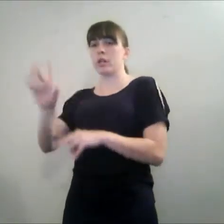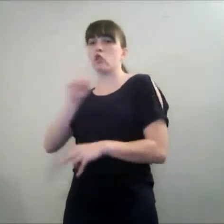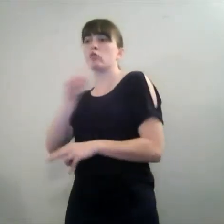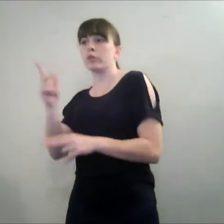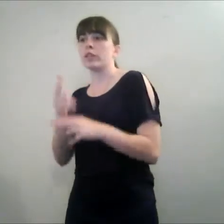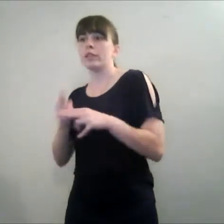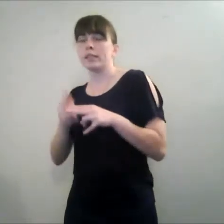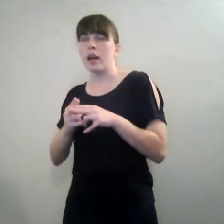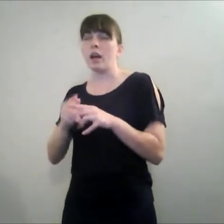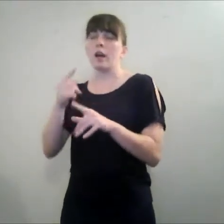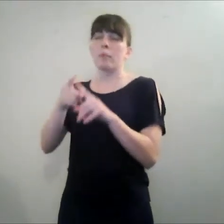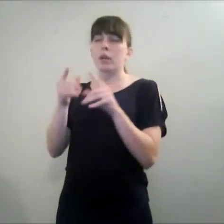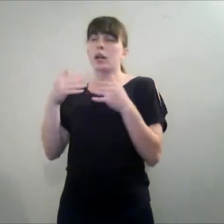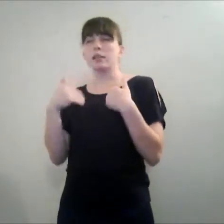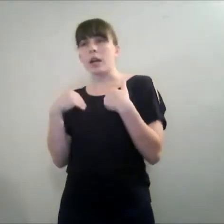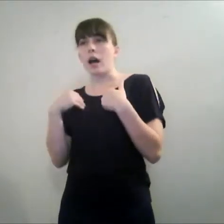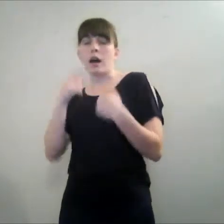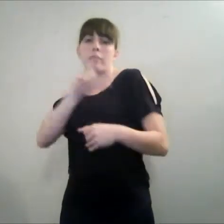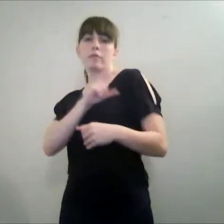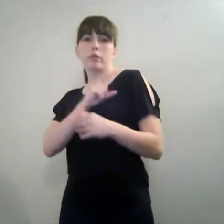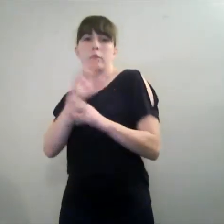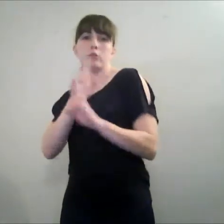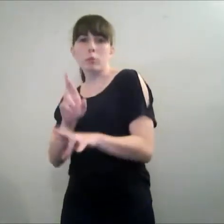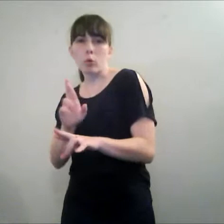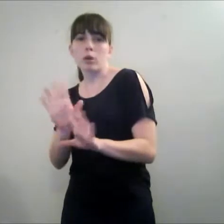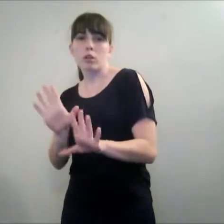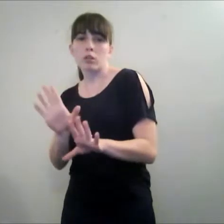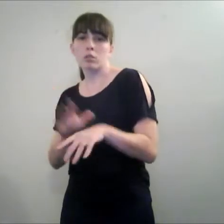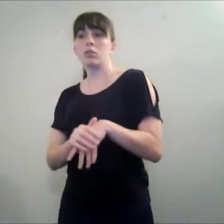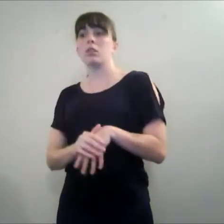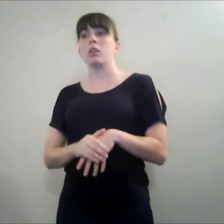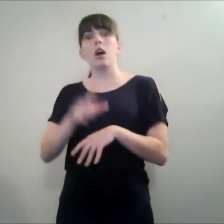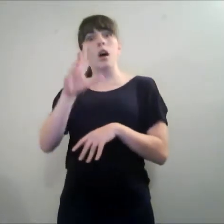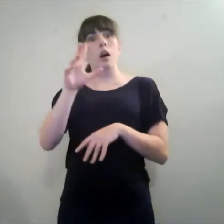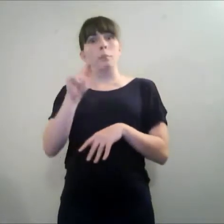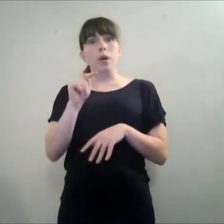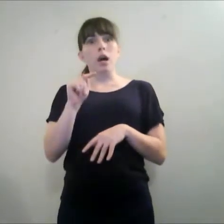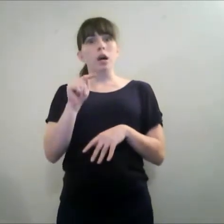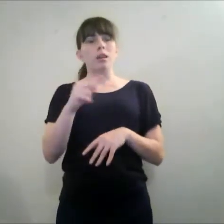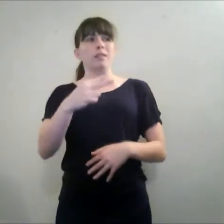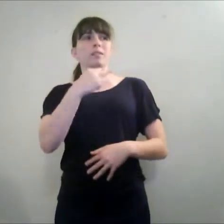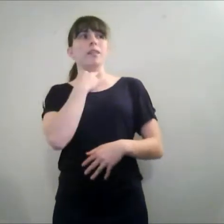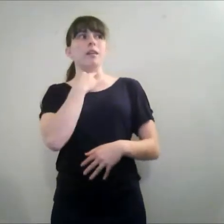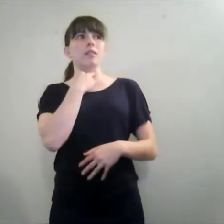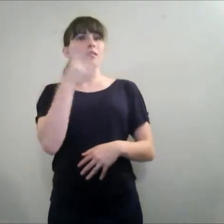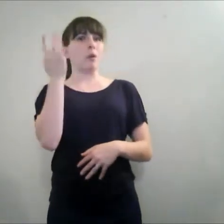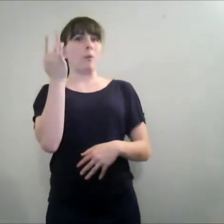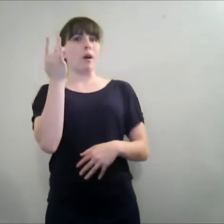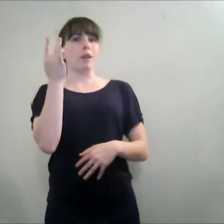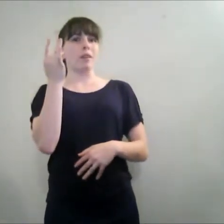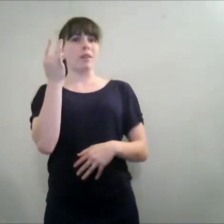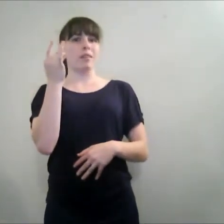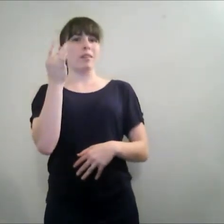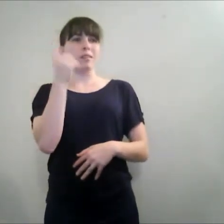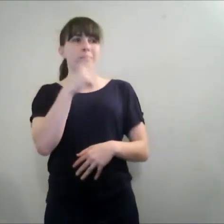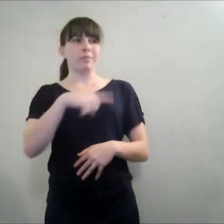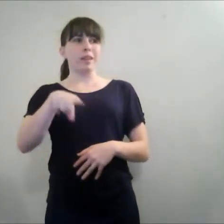But, of course, if anybody in the chat room asked for his real name, I'd say, no, you can't give them your real name, because what happens if they turn out to be perverts